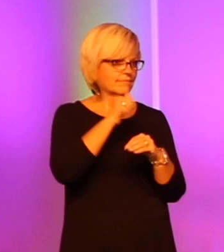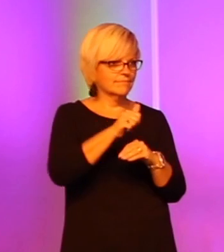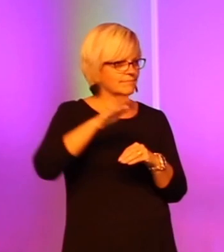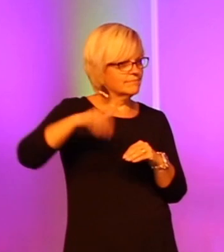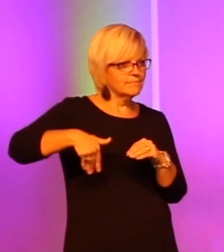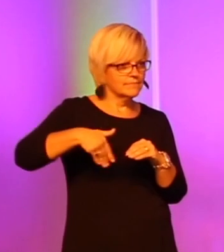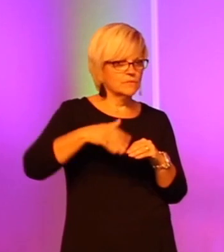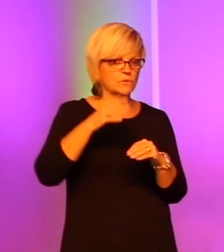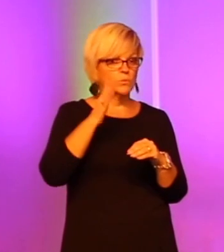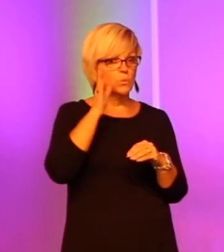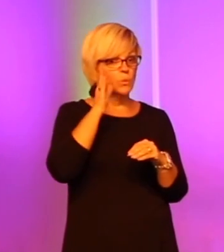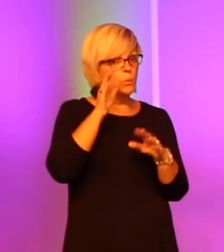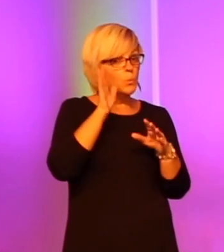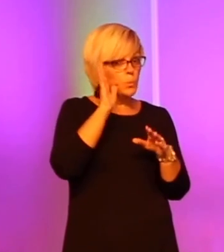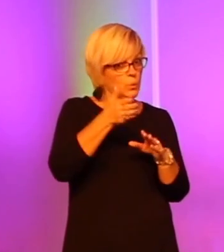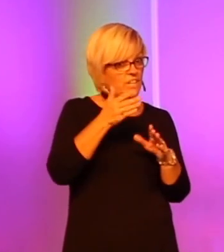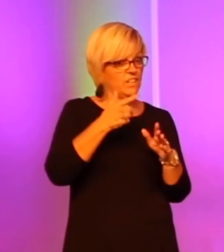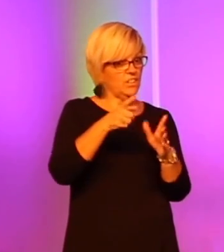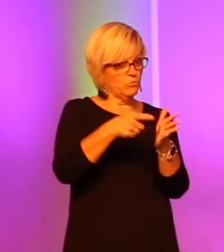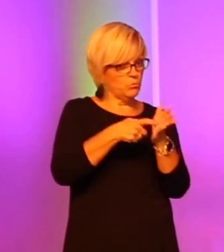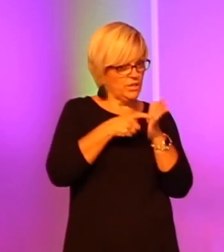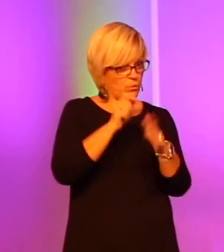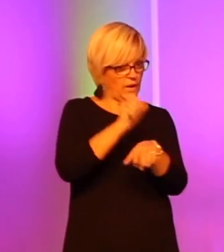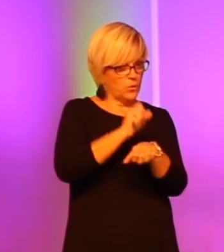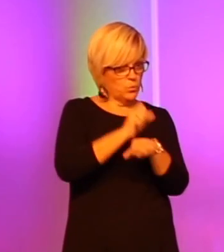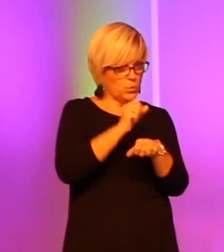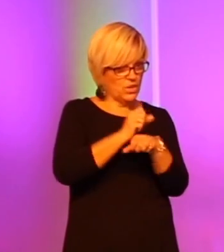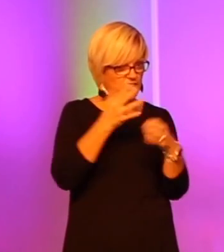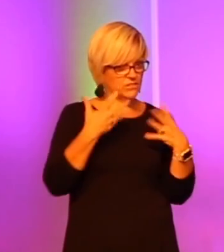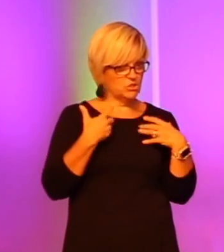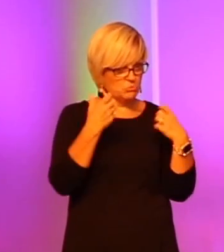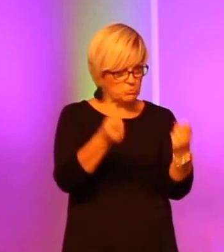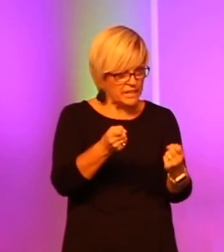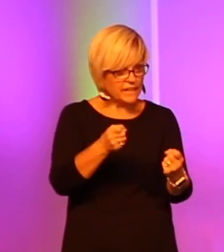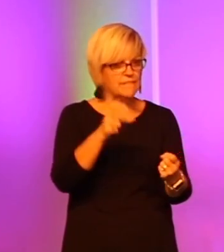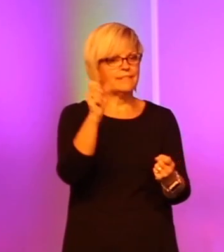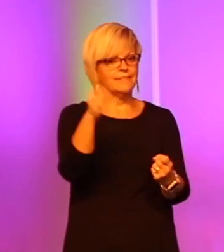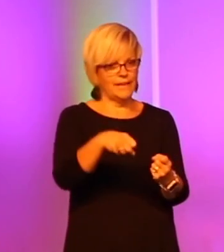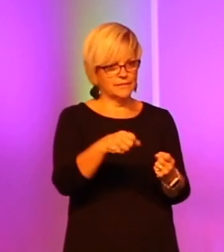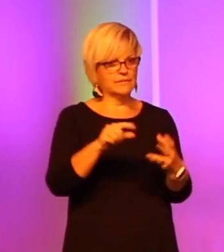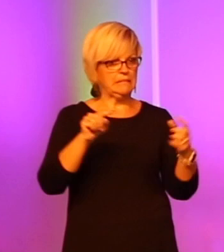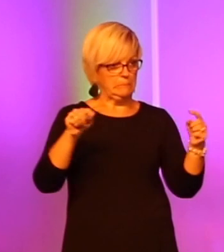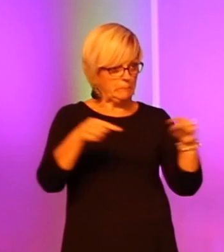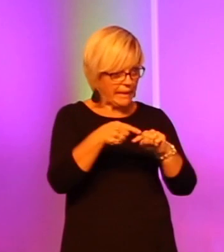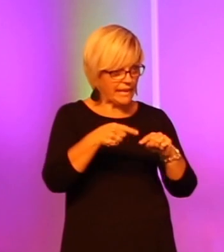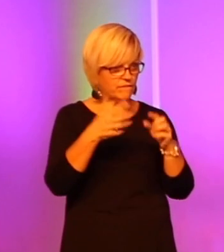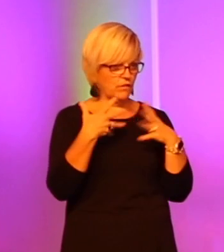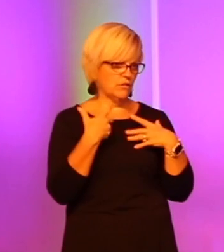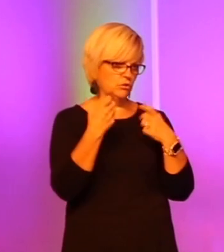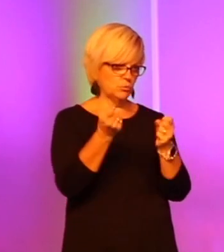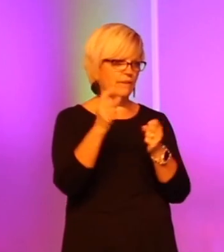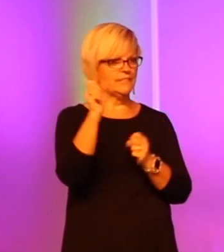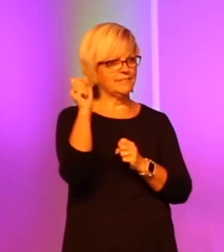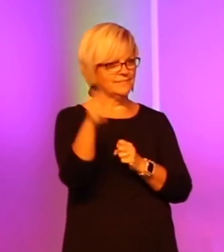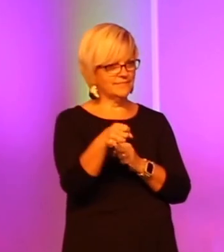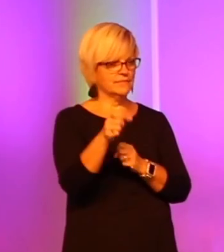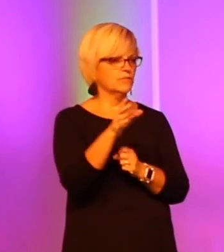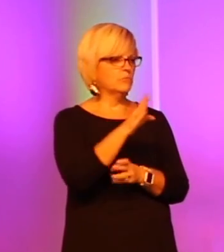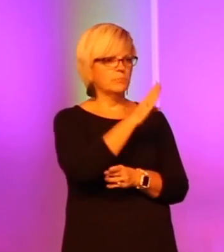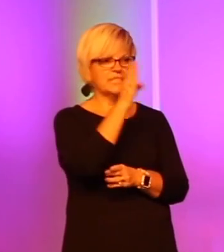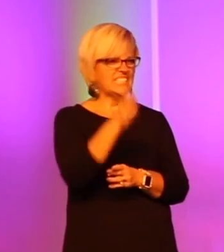work to recover? Yes. Is it going to be painful to recover? Yes. But it's never too